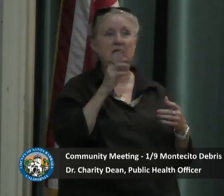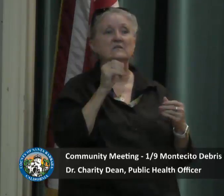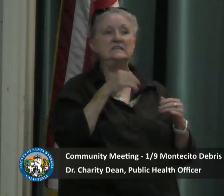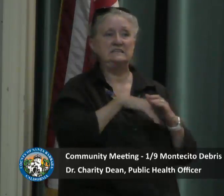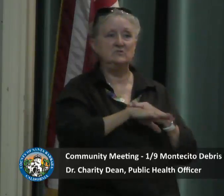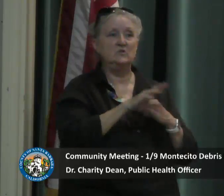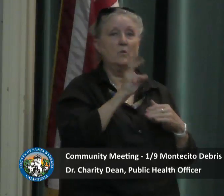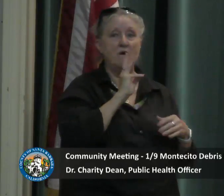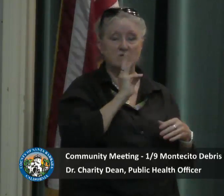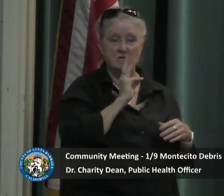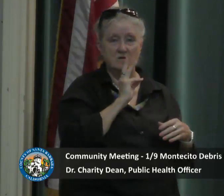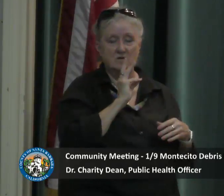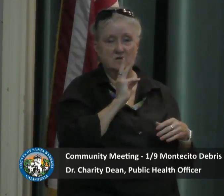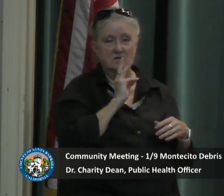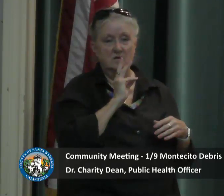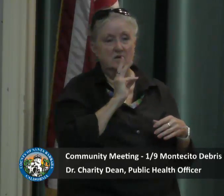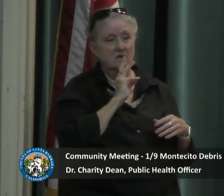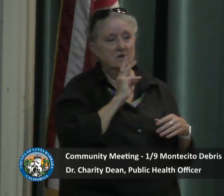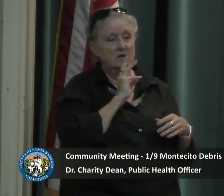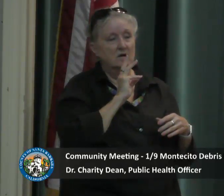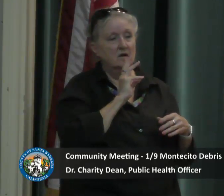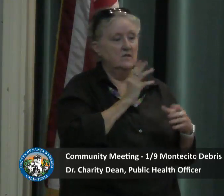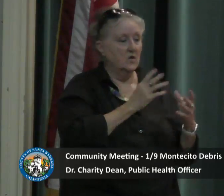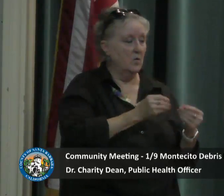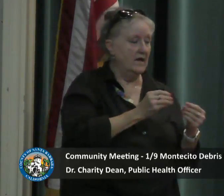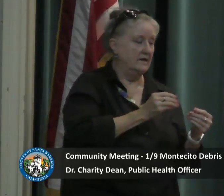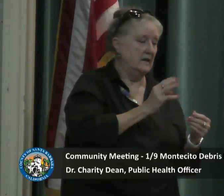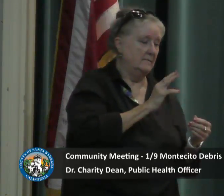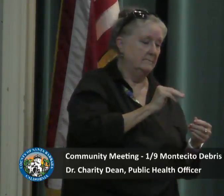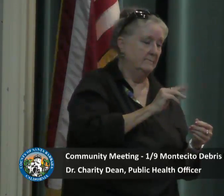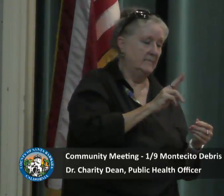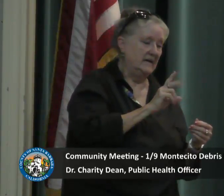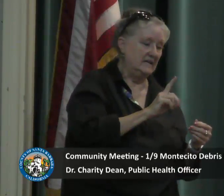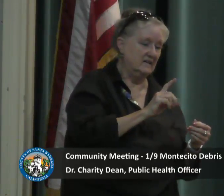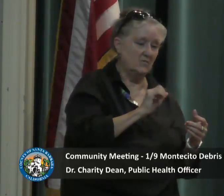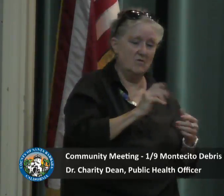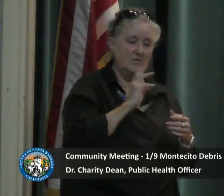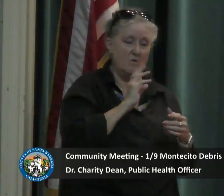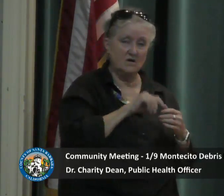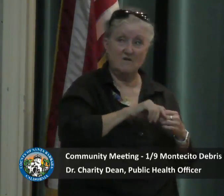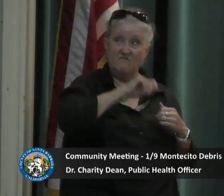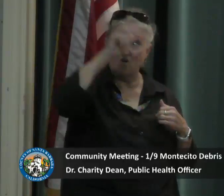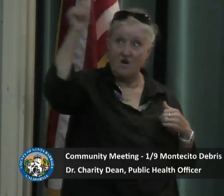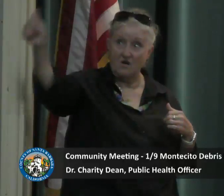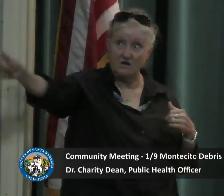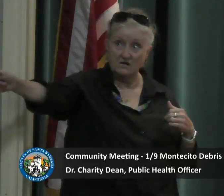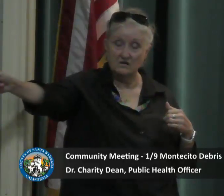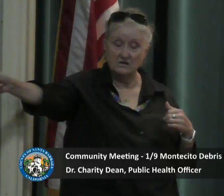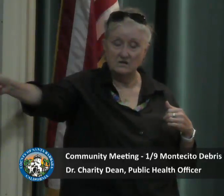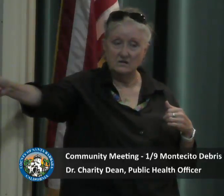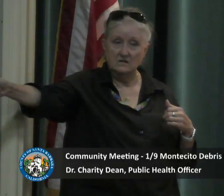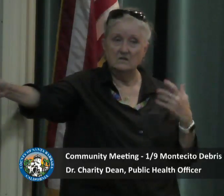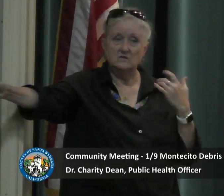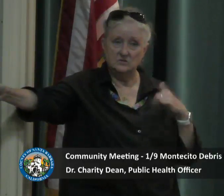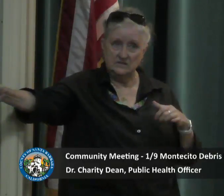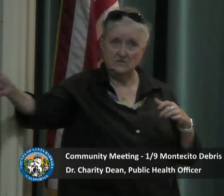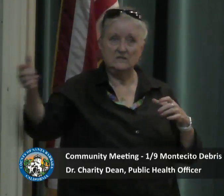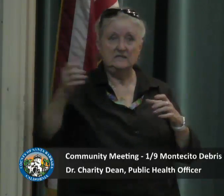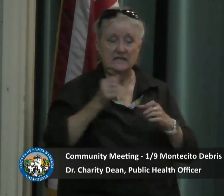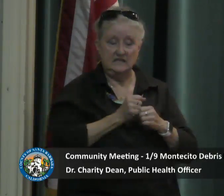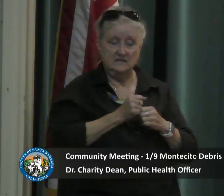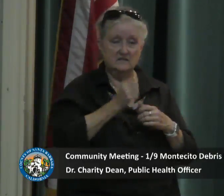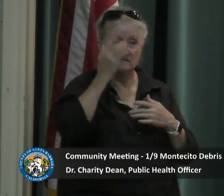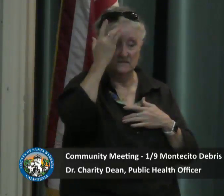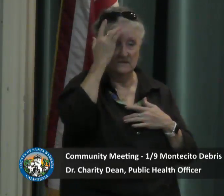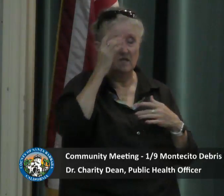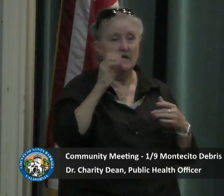so even though the mud or the wet mud or the water might be miles away from where the poison oak originated, you still can get poison oak